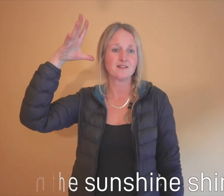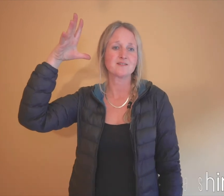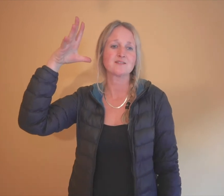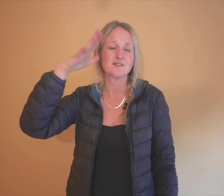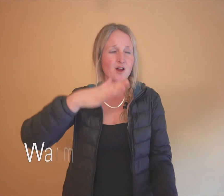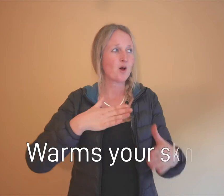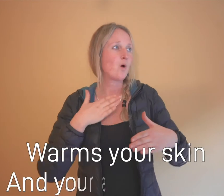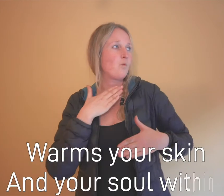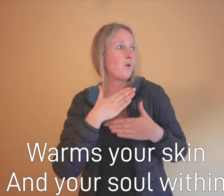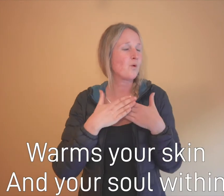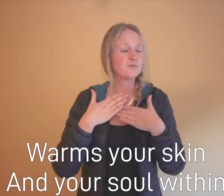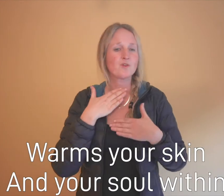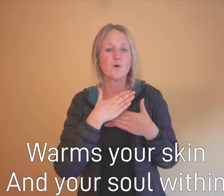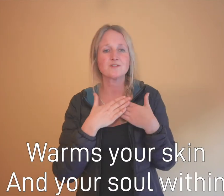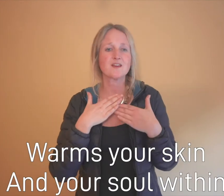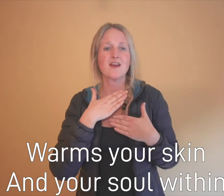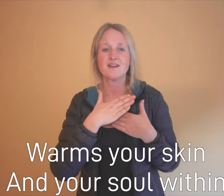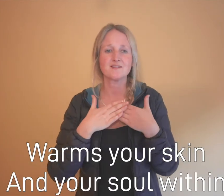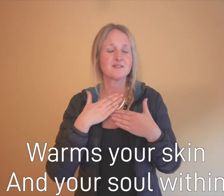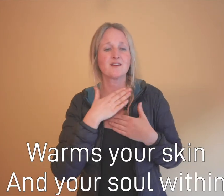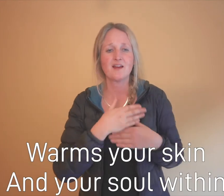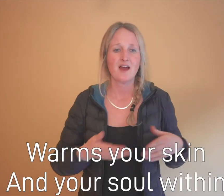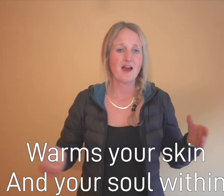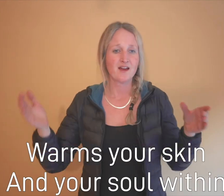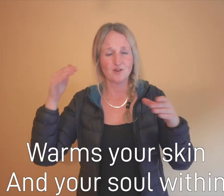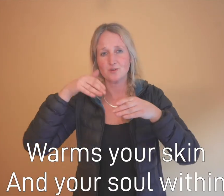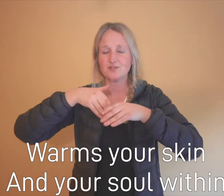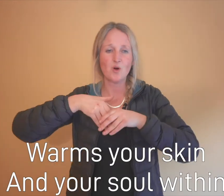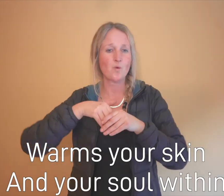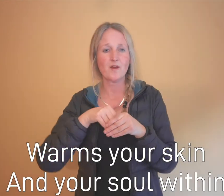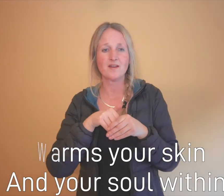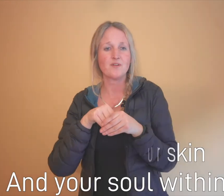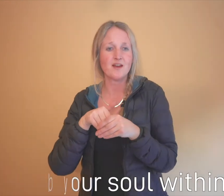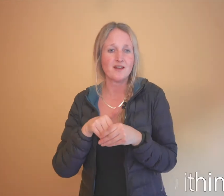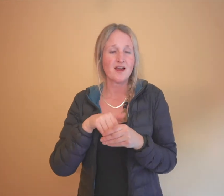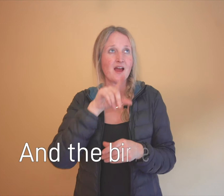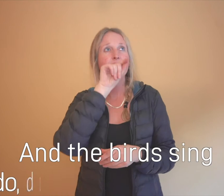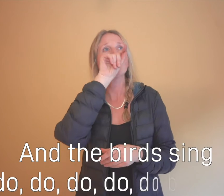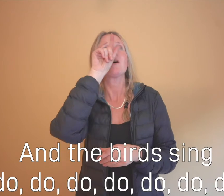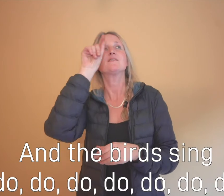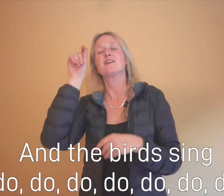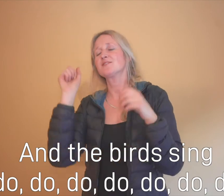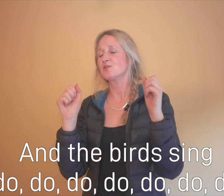shines, warms your skin and your soul within. And the birds sing do